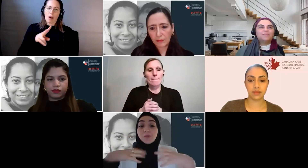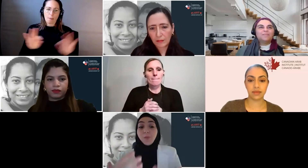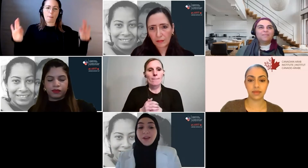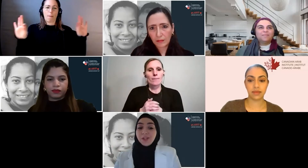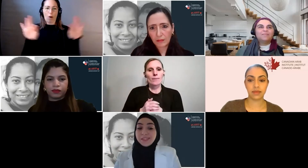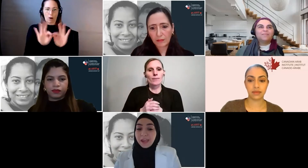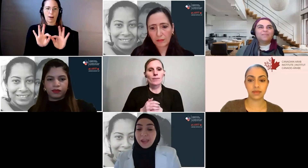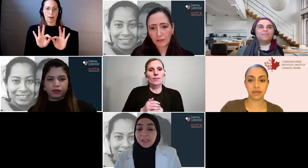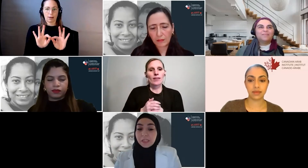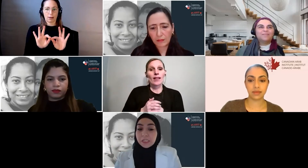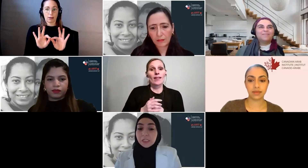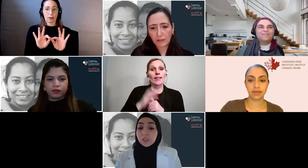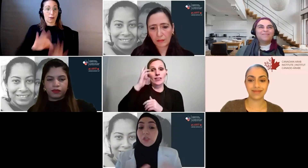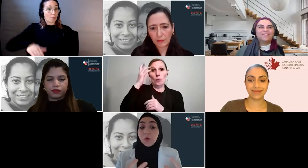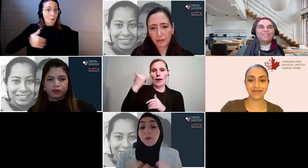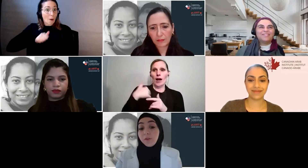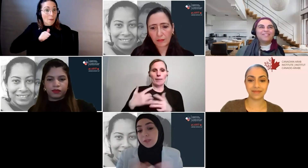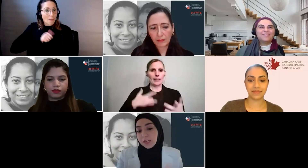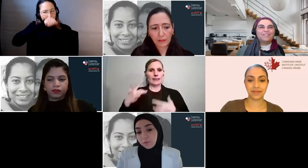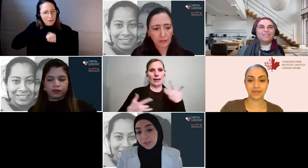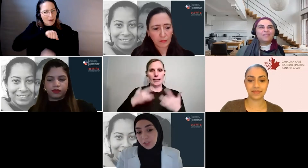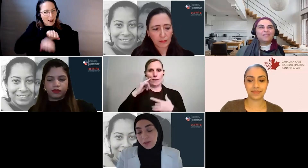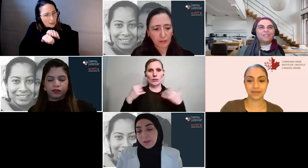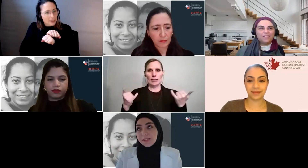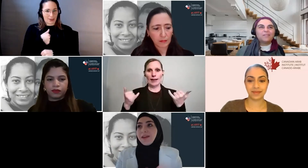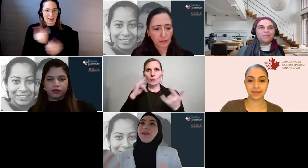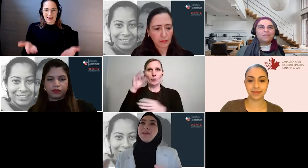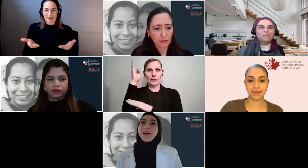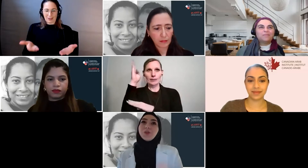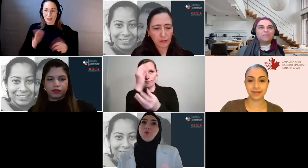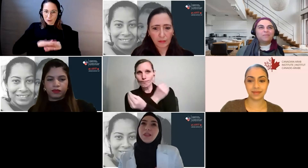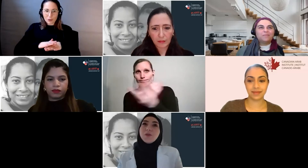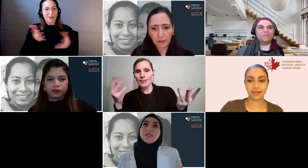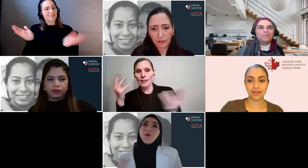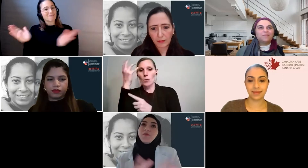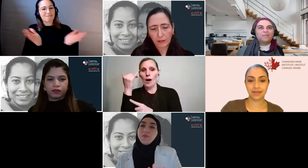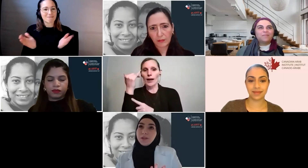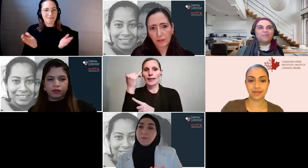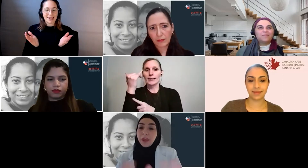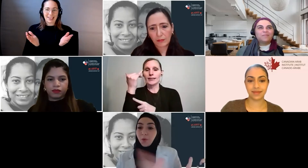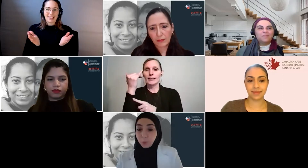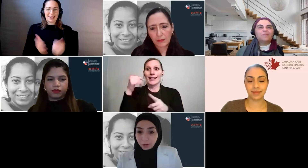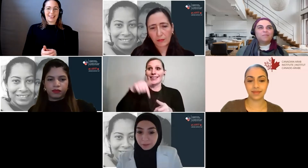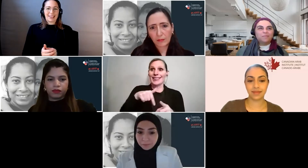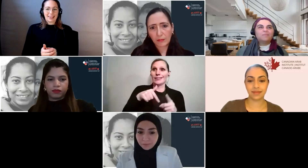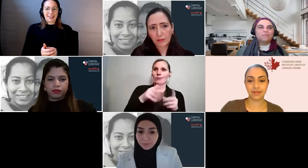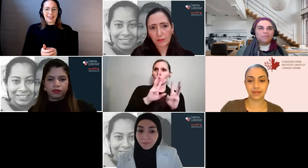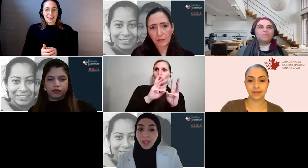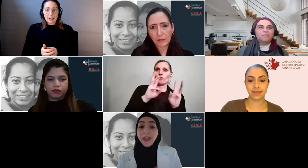am too passionate today for today's conversation, because it aligns greatly with our vision and our